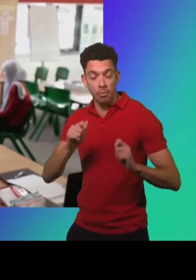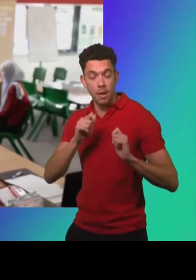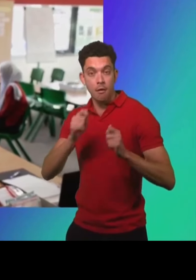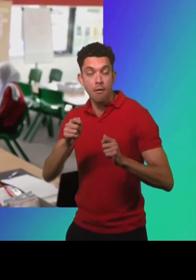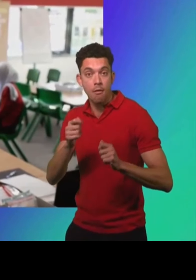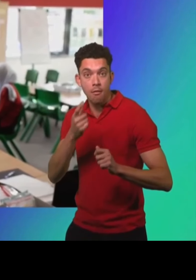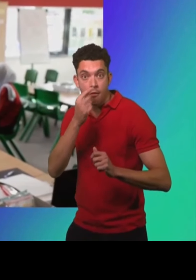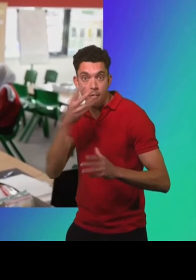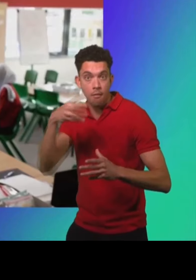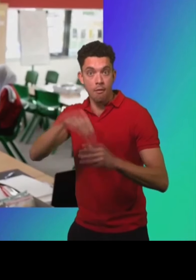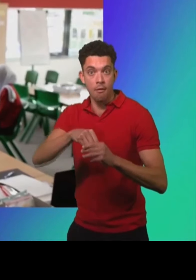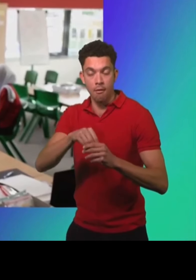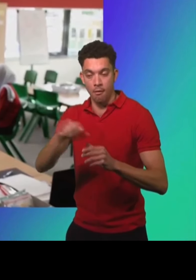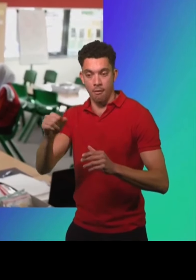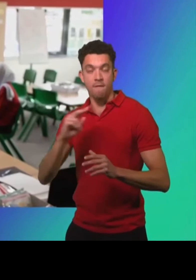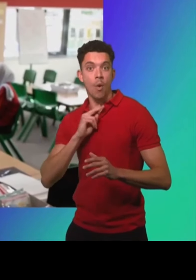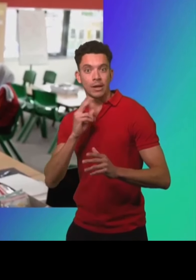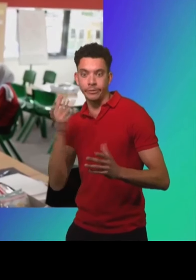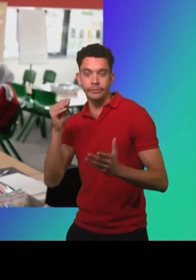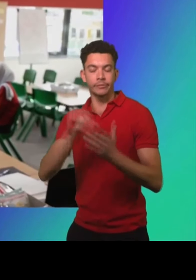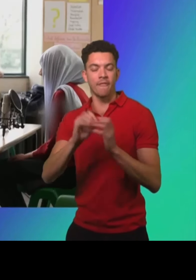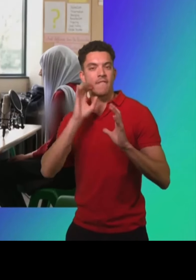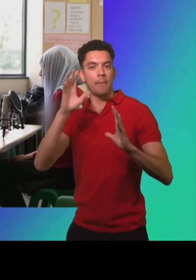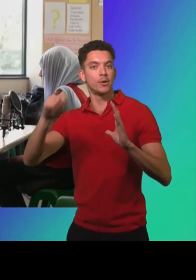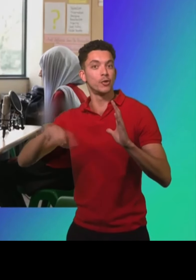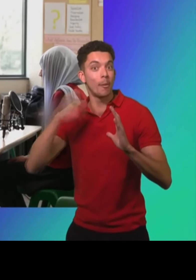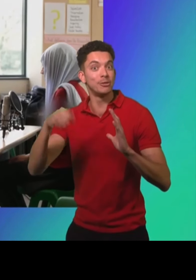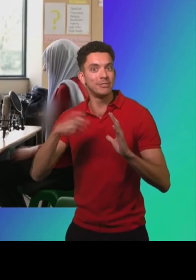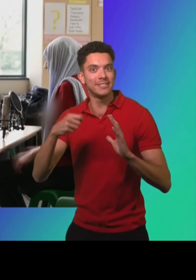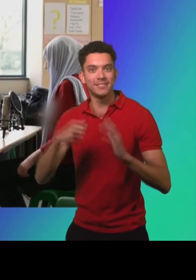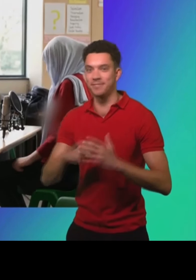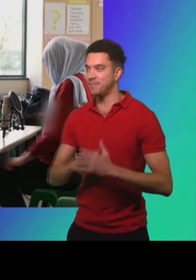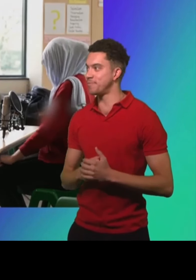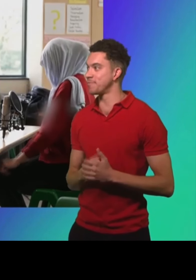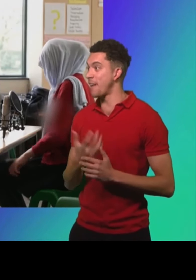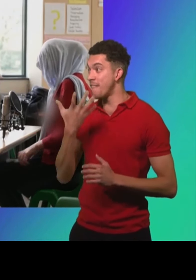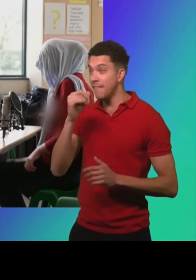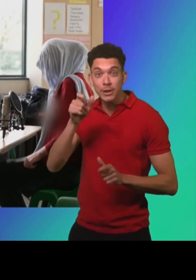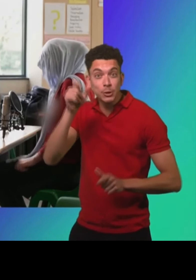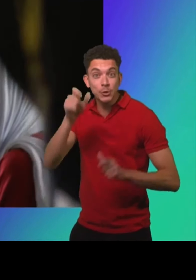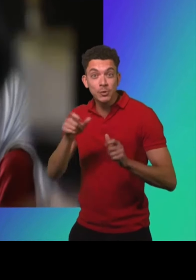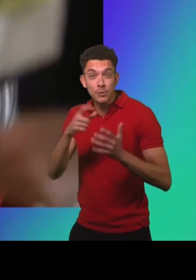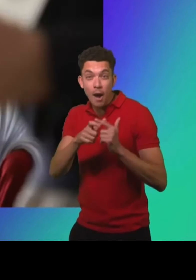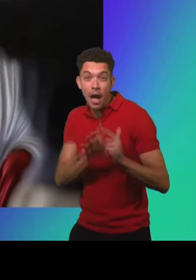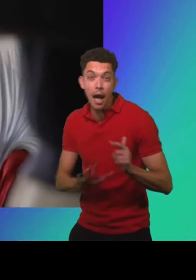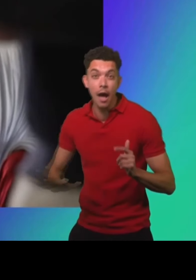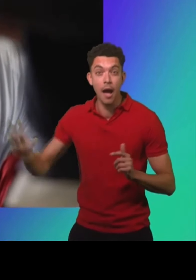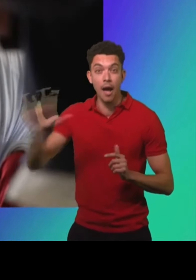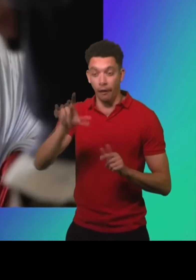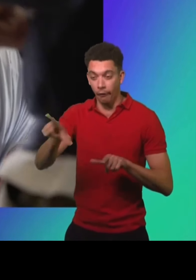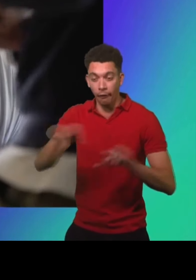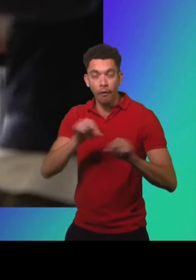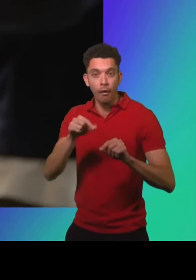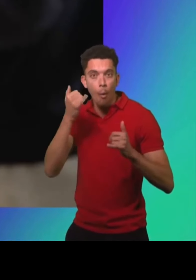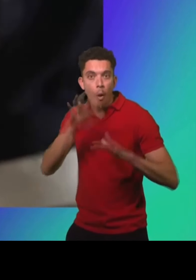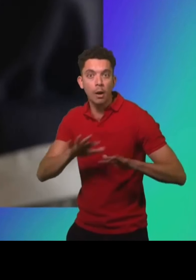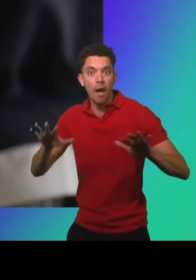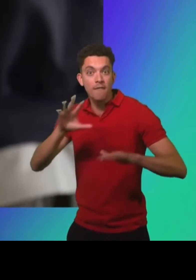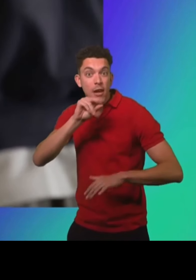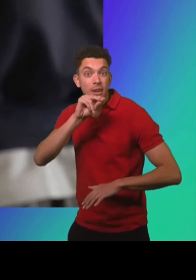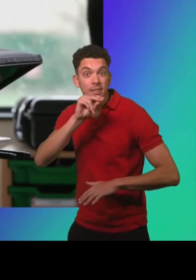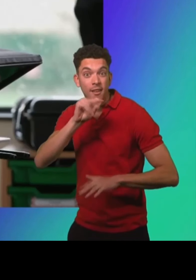their voice on one of his famous documentaries. 50 students across the UK were selected to become wildlife